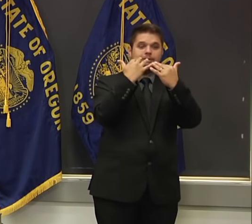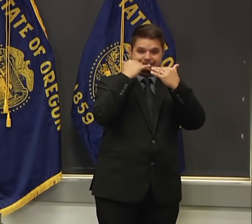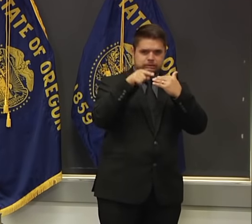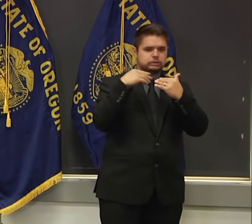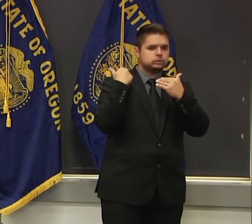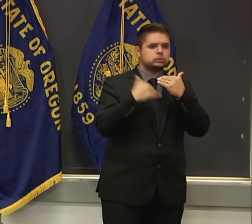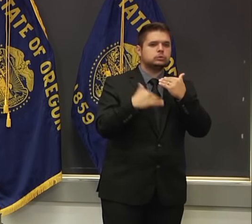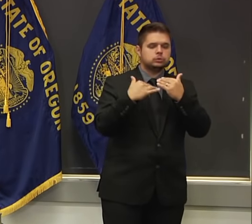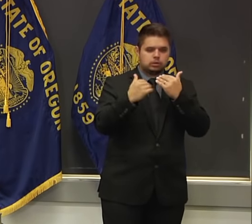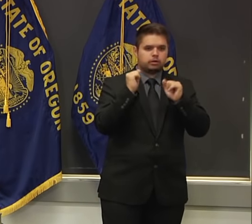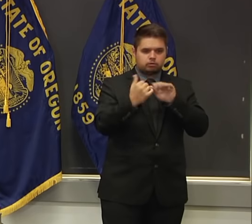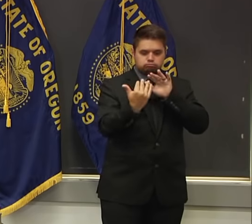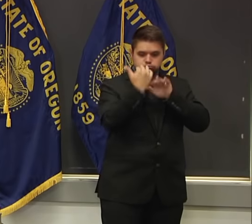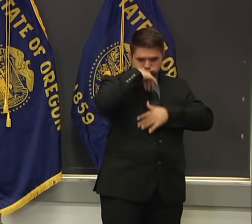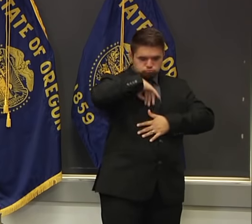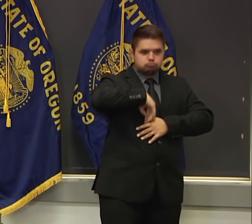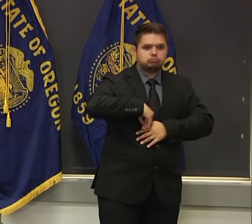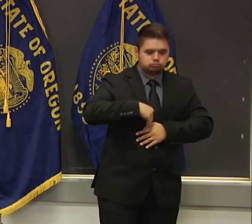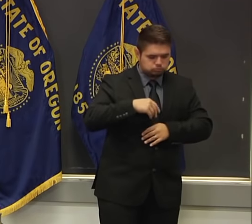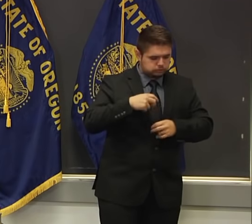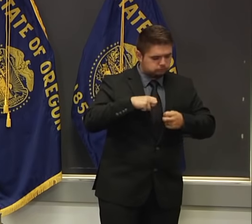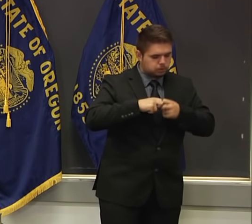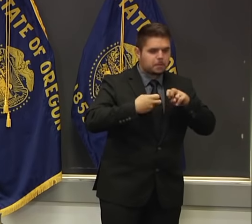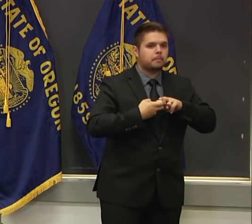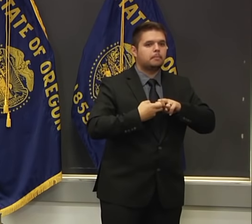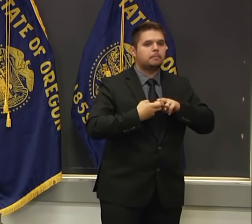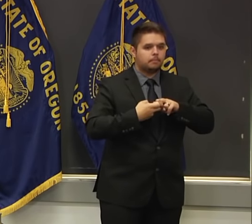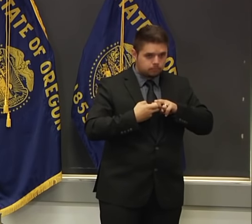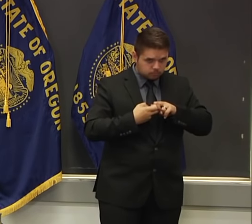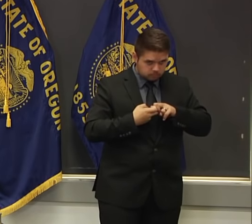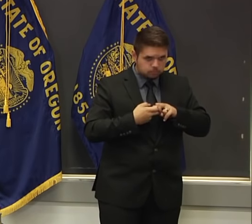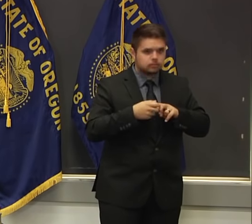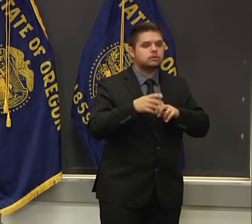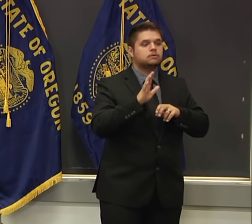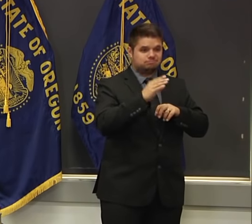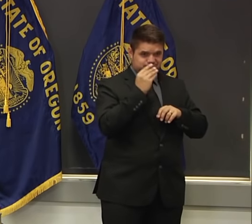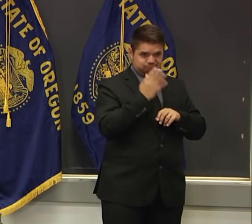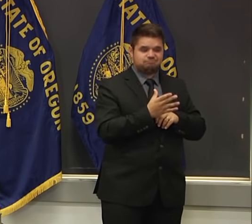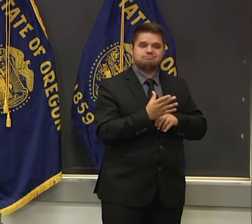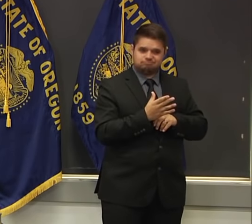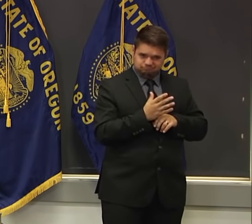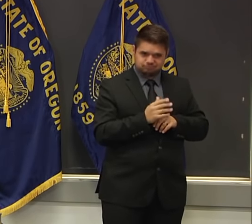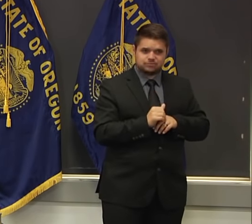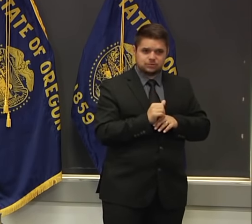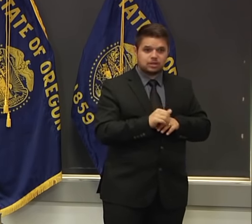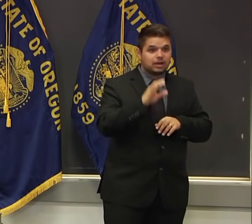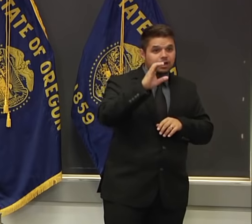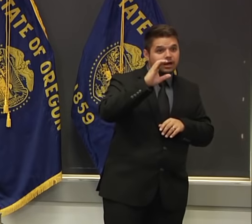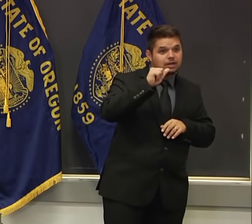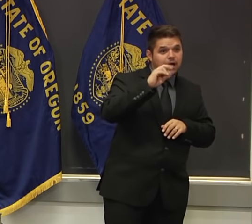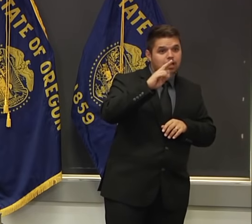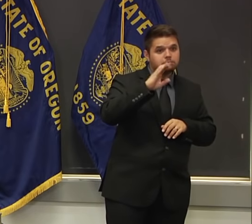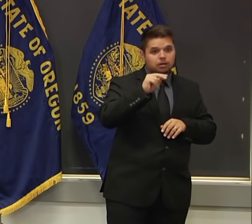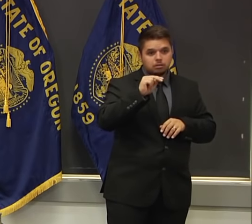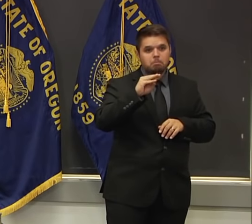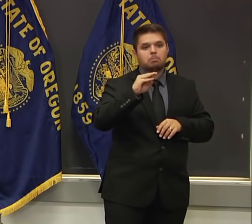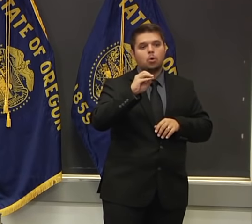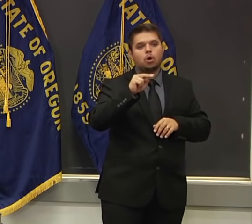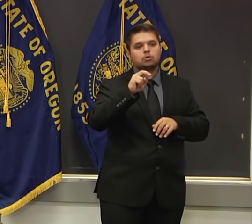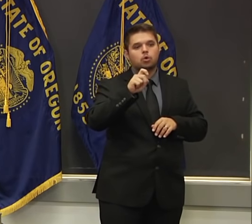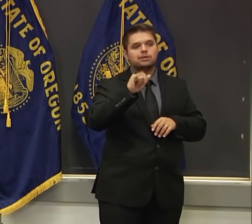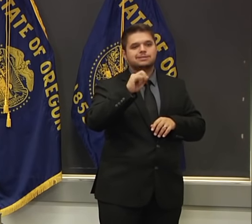also gases. Those are generally really only impacting, like carbon monoxide, for example. That really is a risk for firefighters who are at the